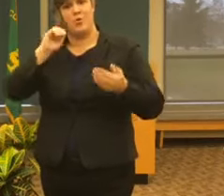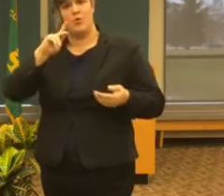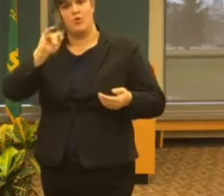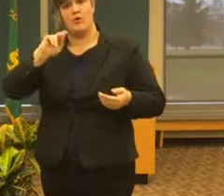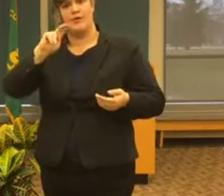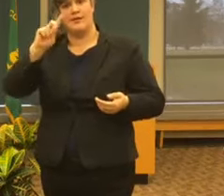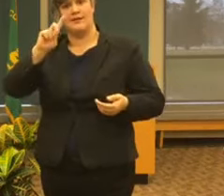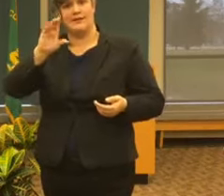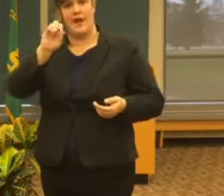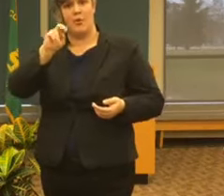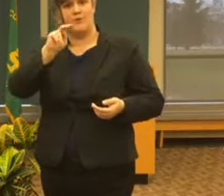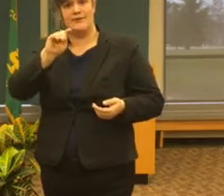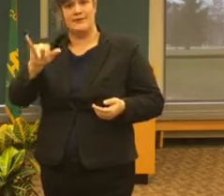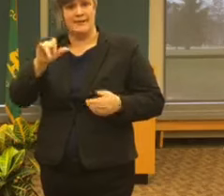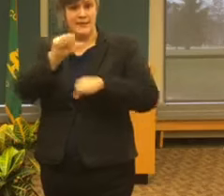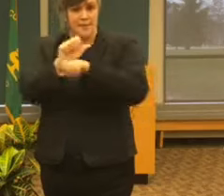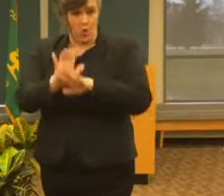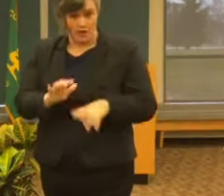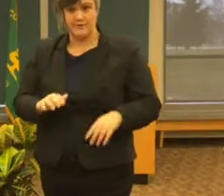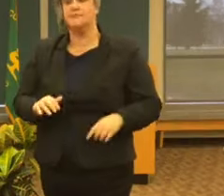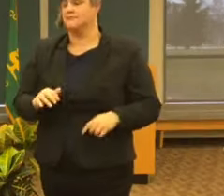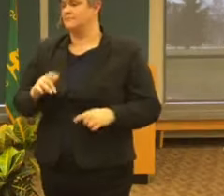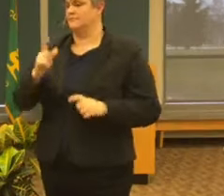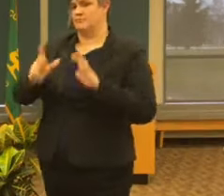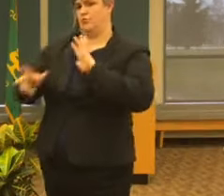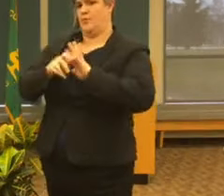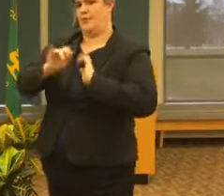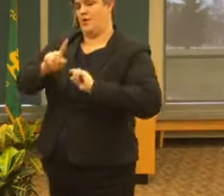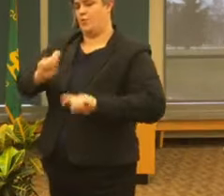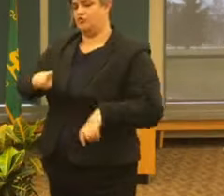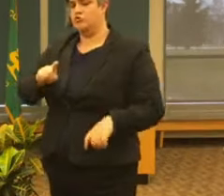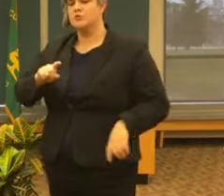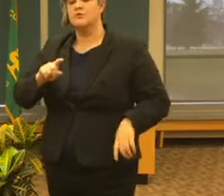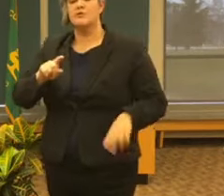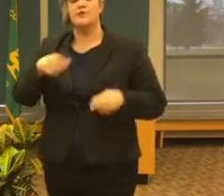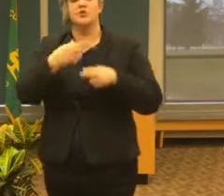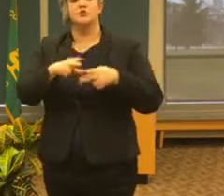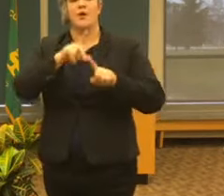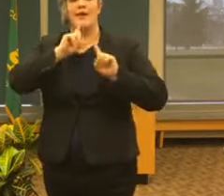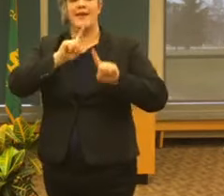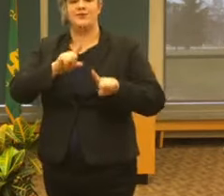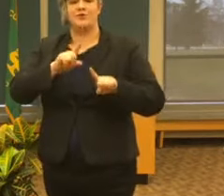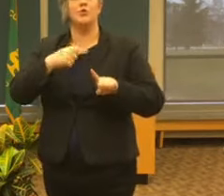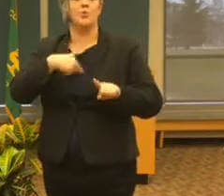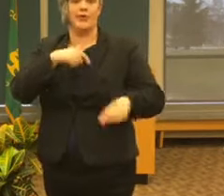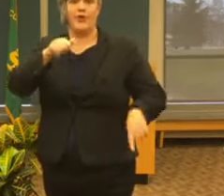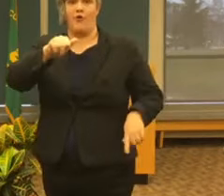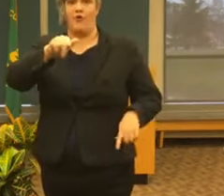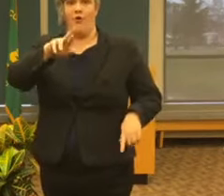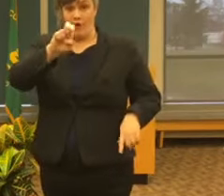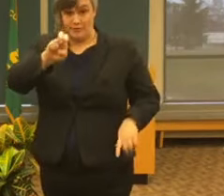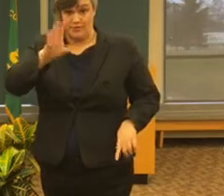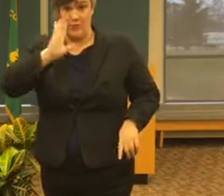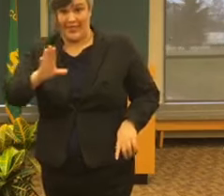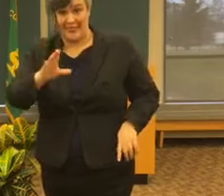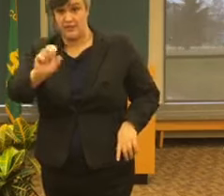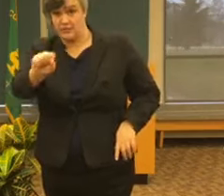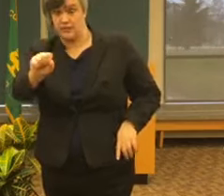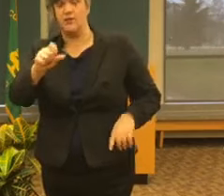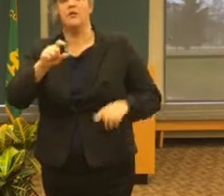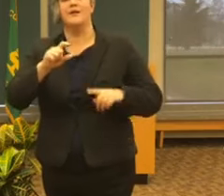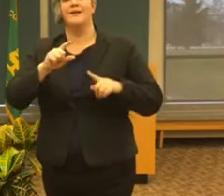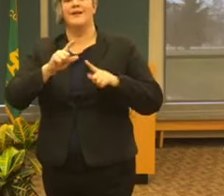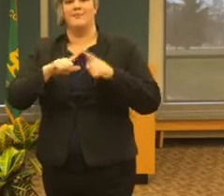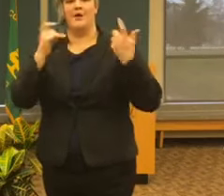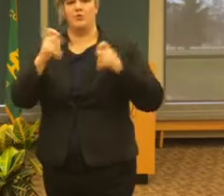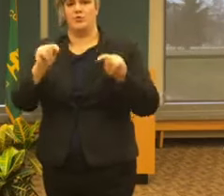The question is, are we offering hazard pay for Oakland County employees? And the short answer is we are, and we're working through that with